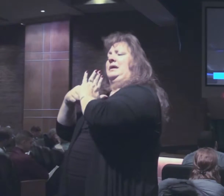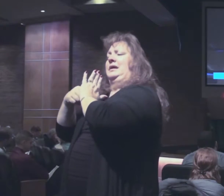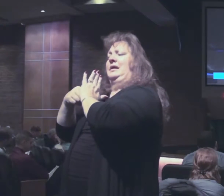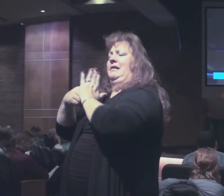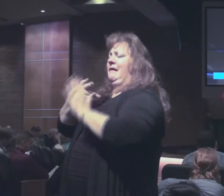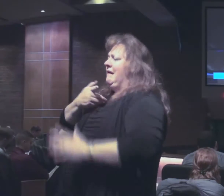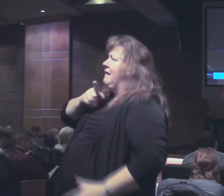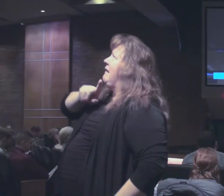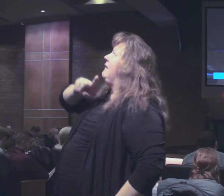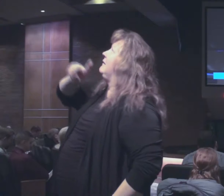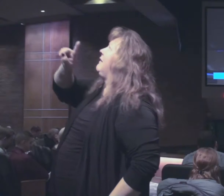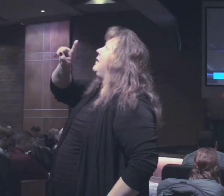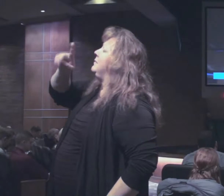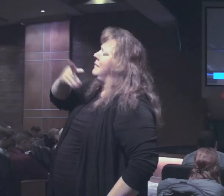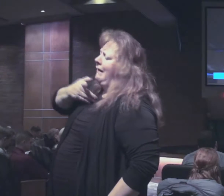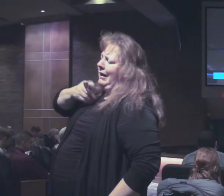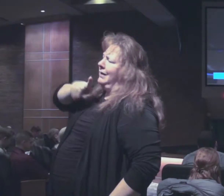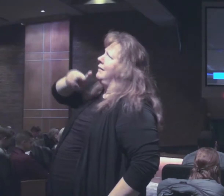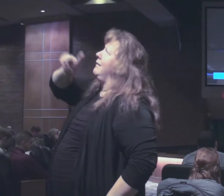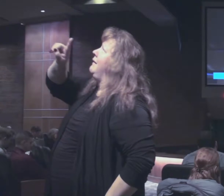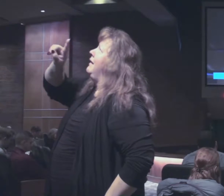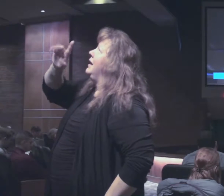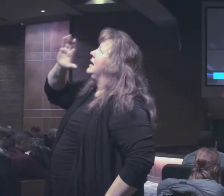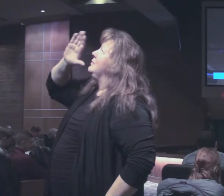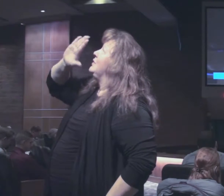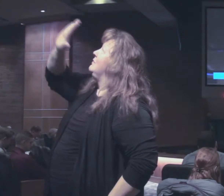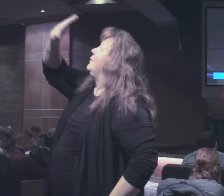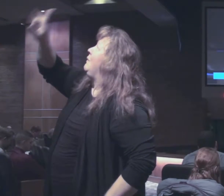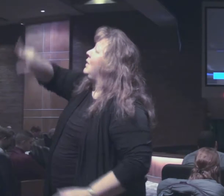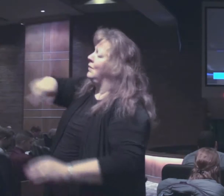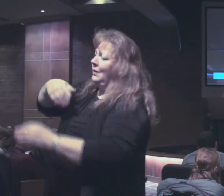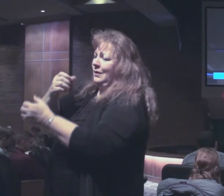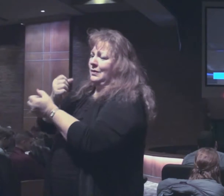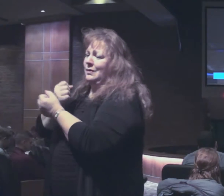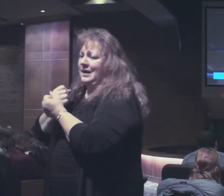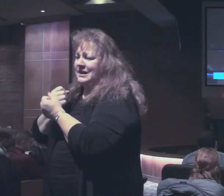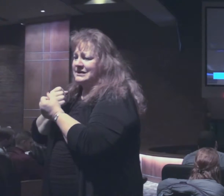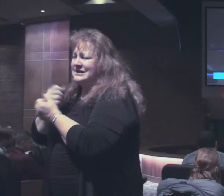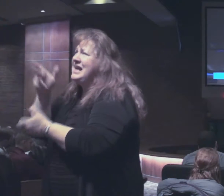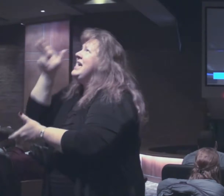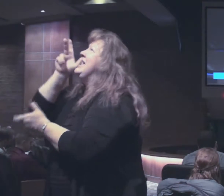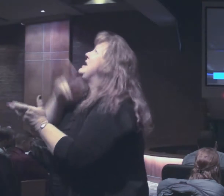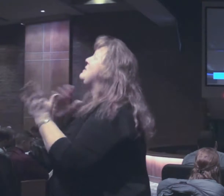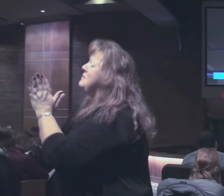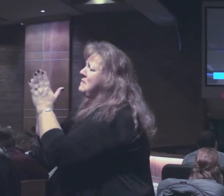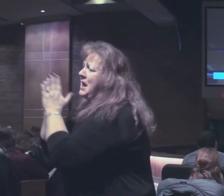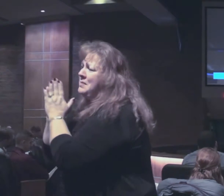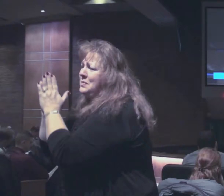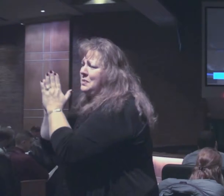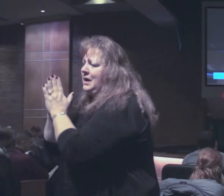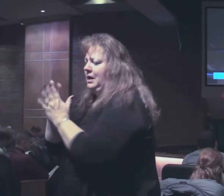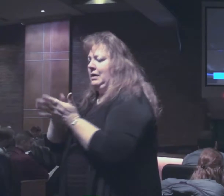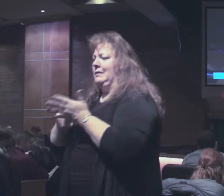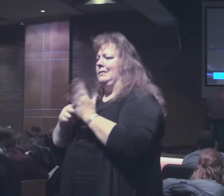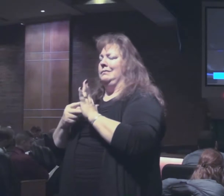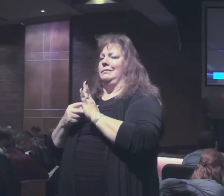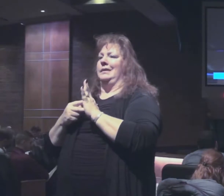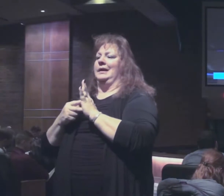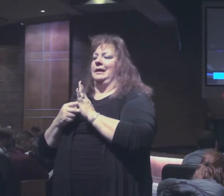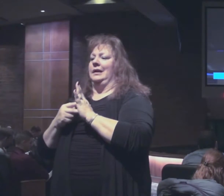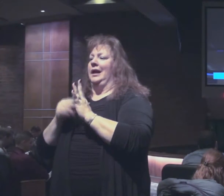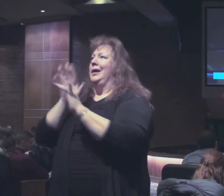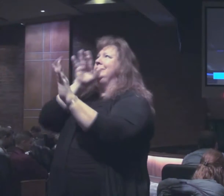I come every time I come seeking your grace. Hear my prayer. When he doesn't mean that, it doesn't mean just